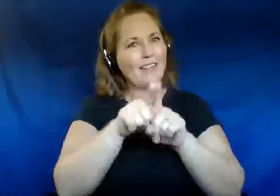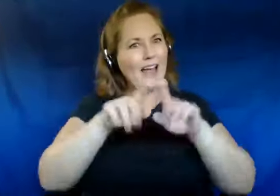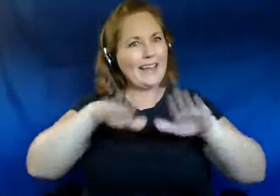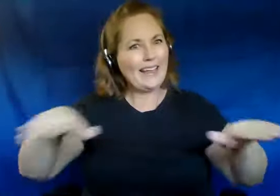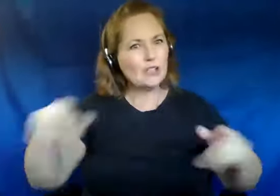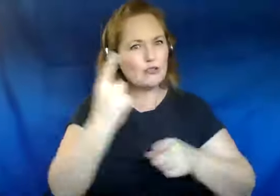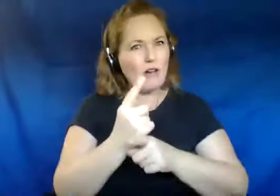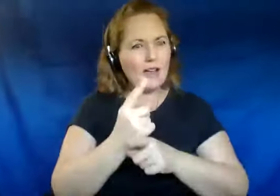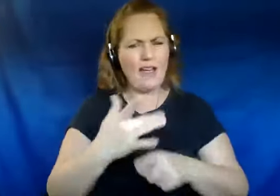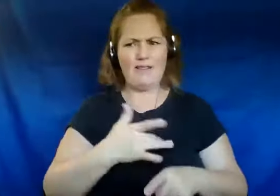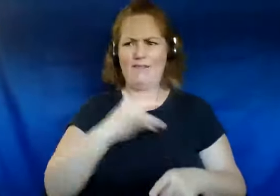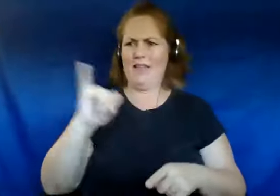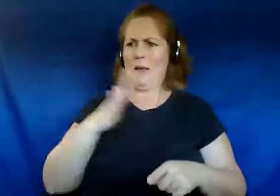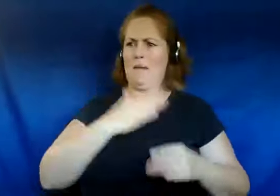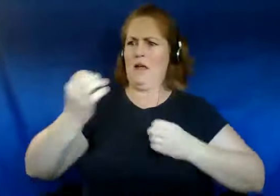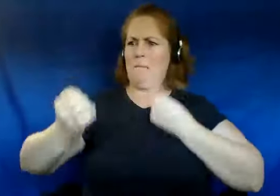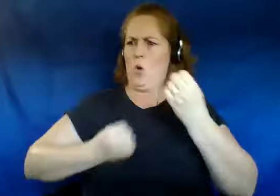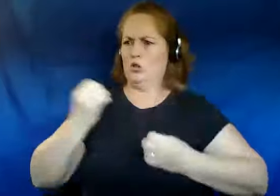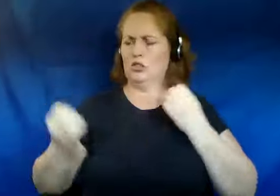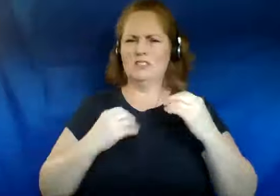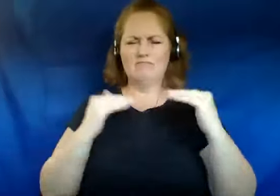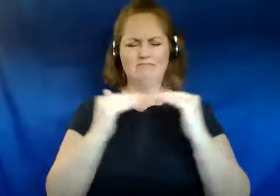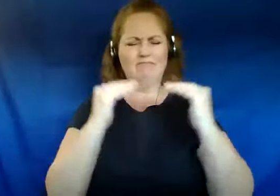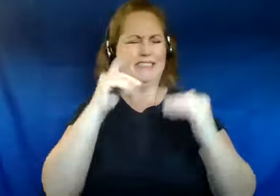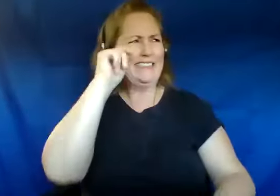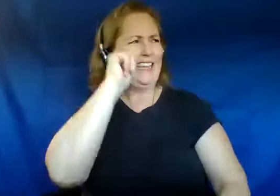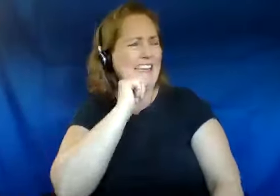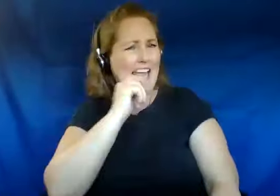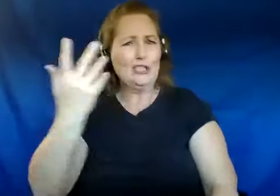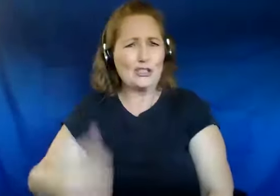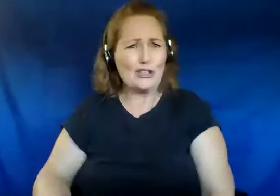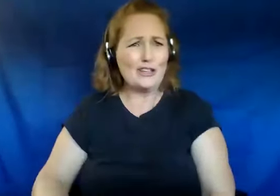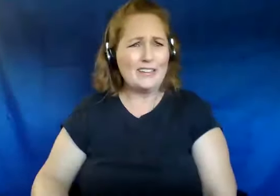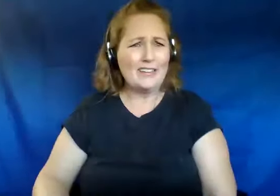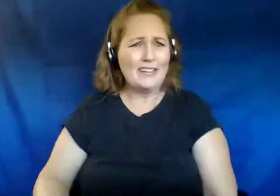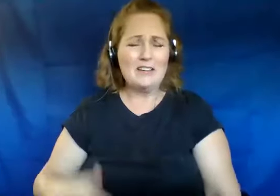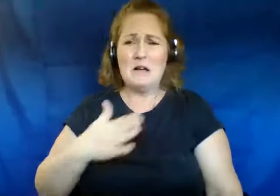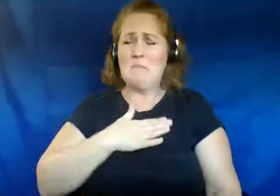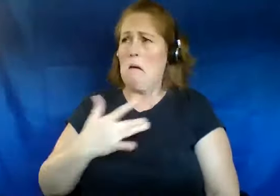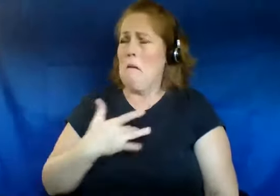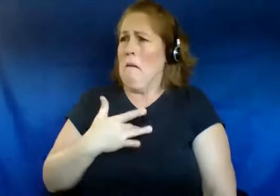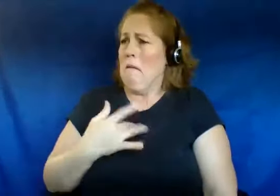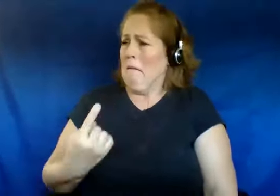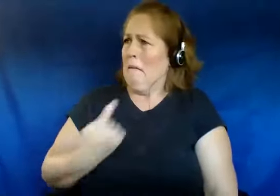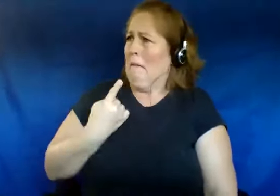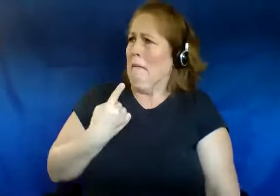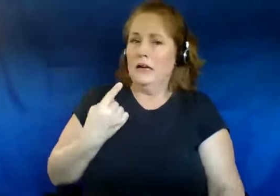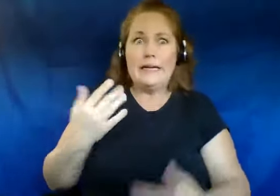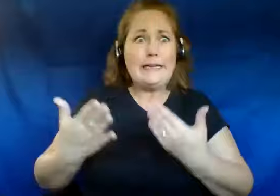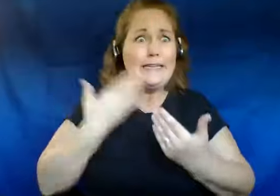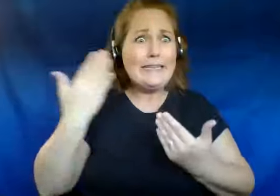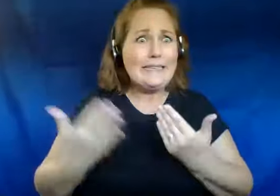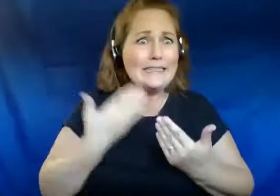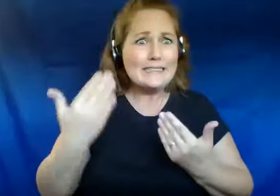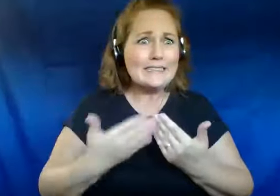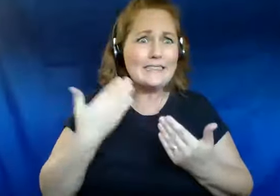the emotions of a teenager. I get my feelers hurt so easily.